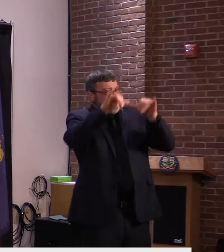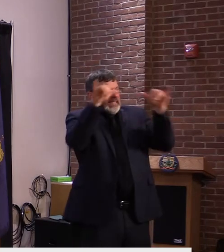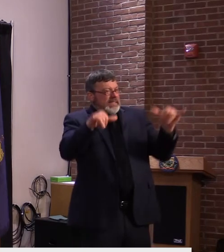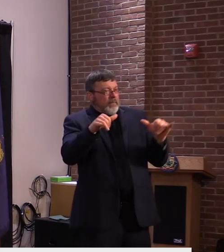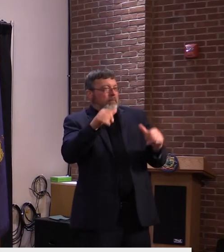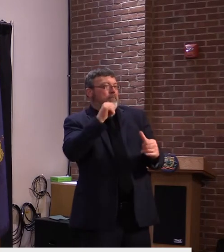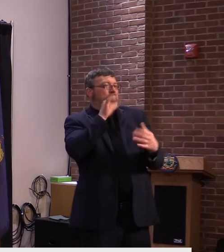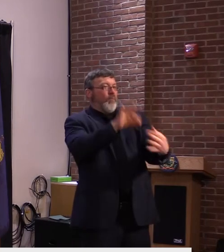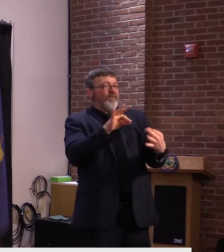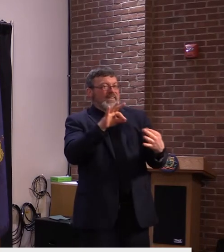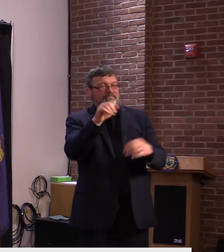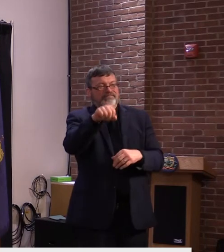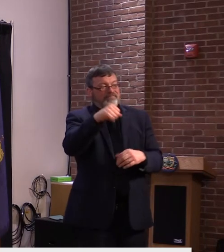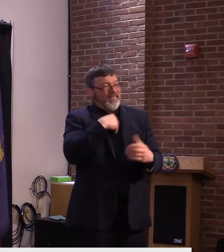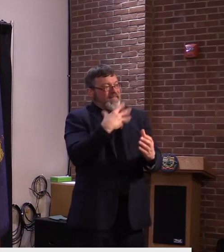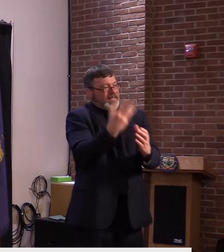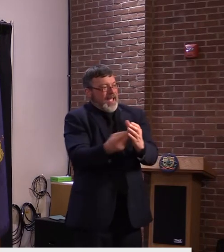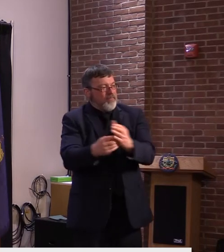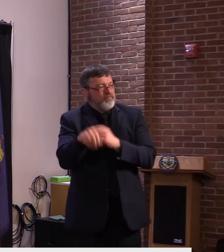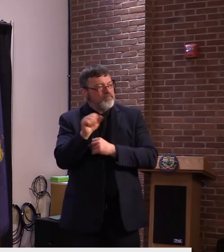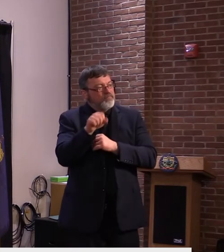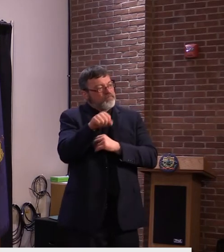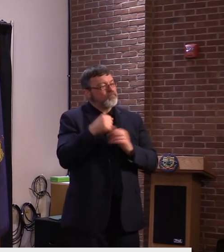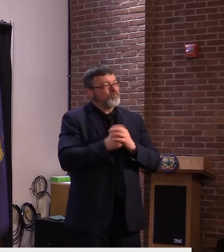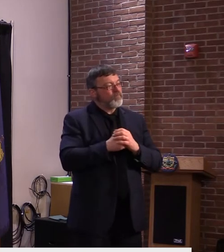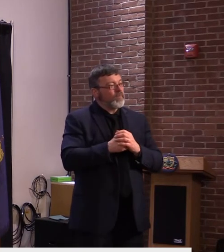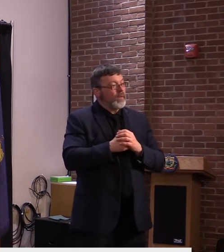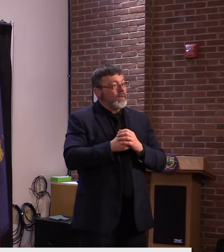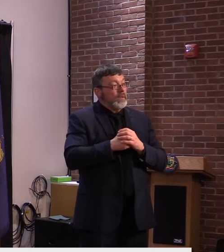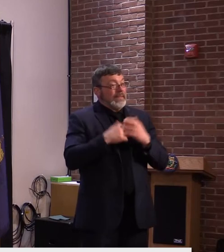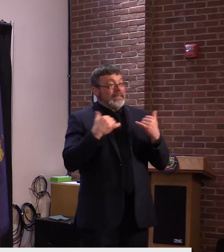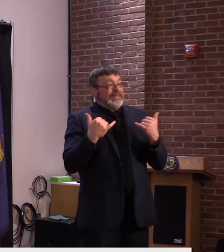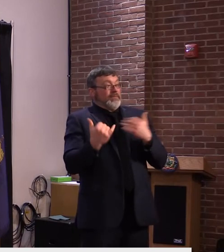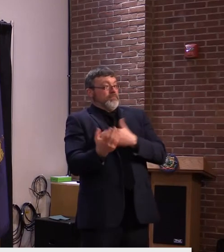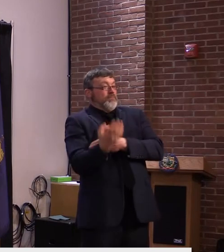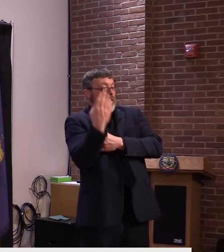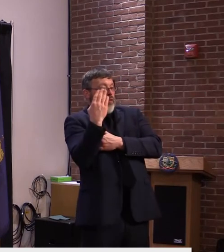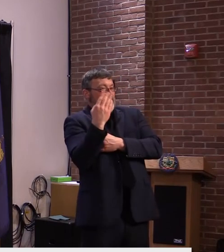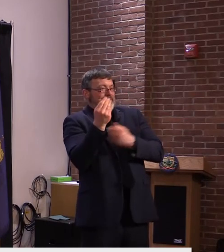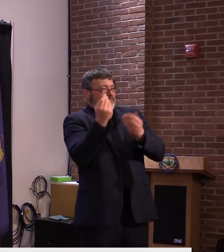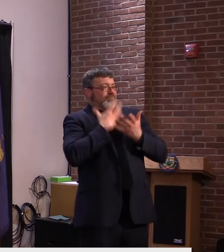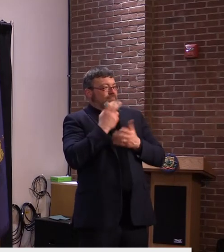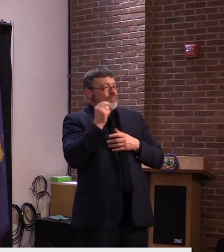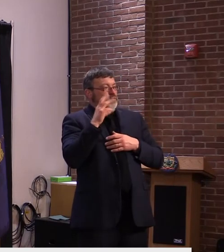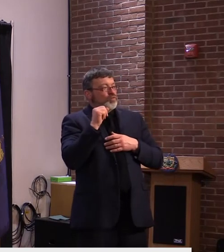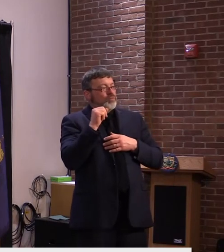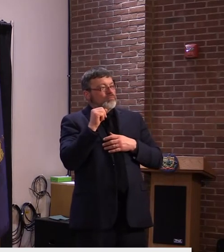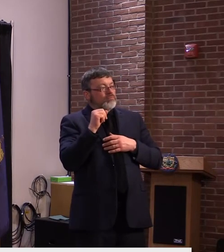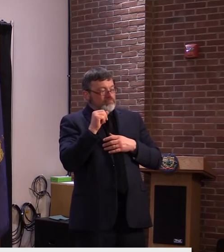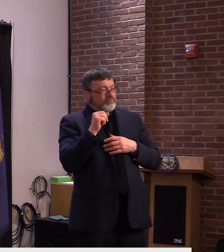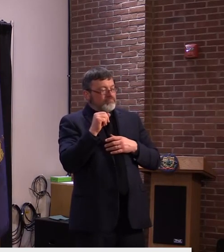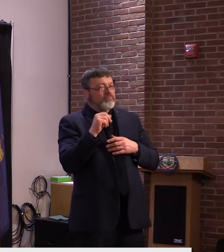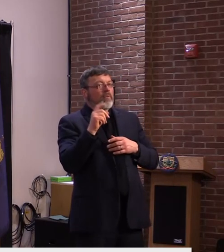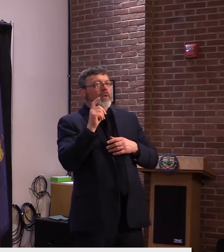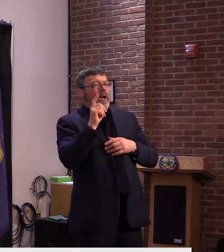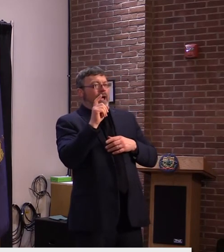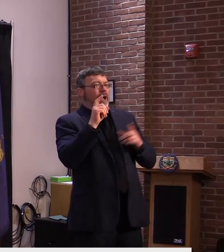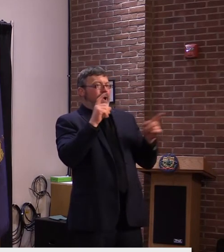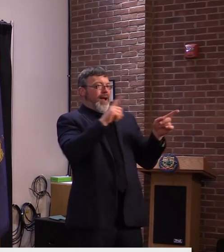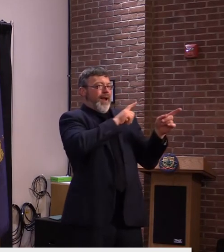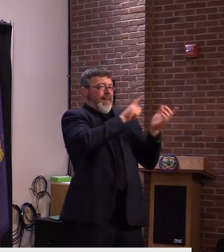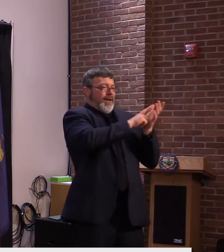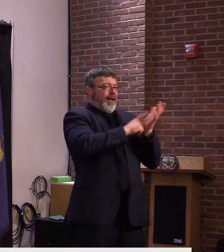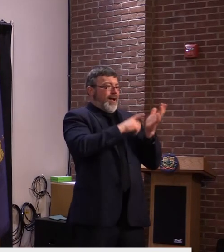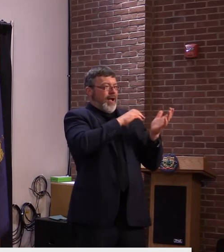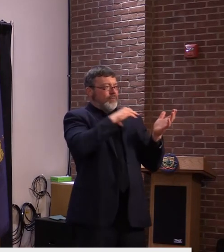learned of this morning to talk with our legal counsel as well as with Commissioner Sherling about what's